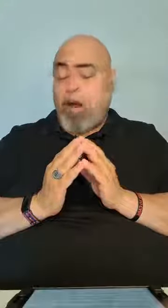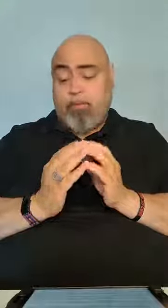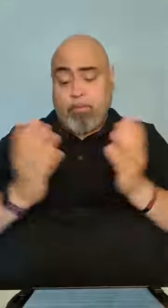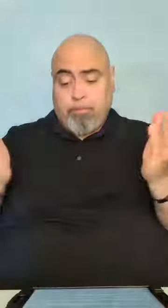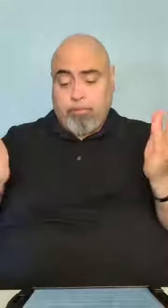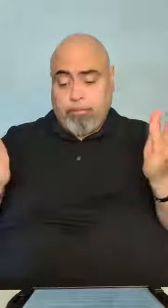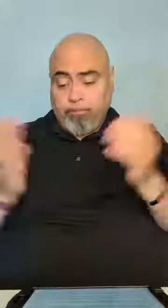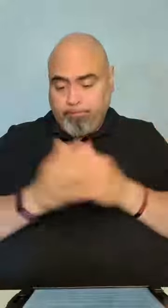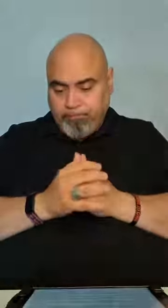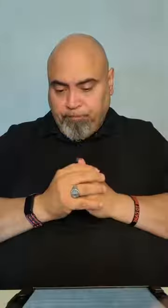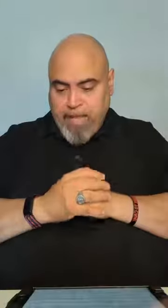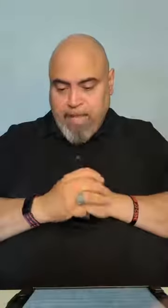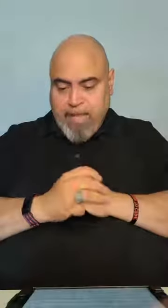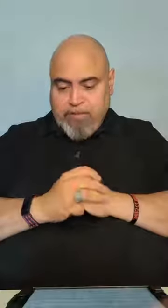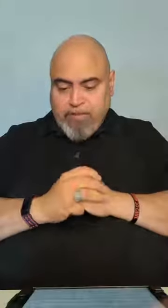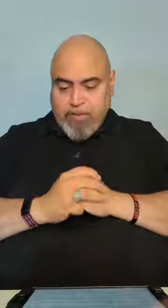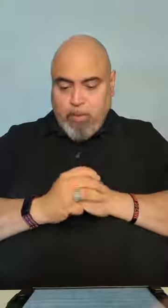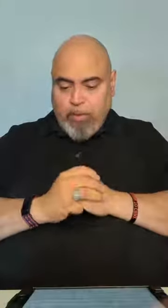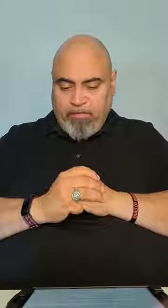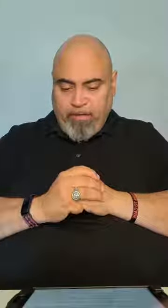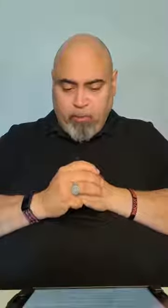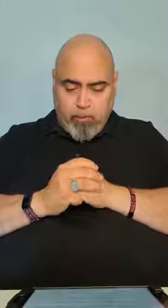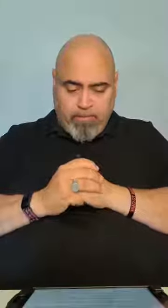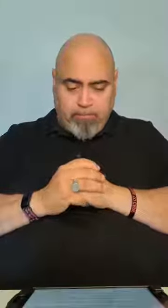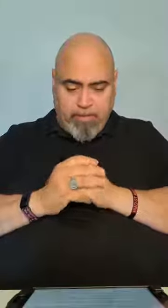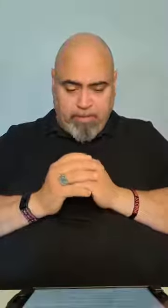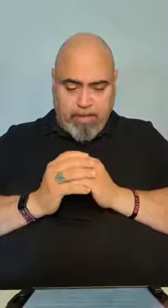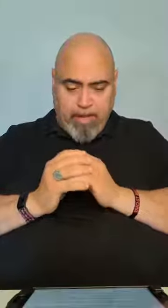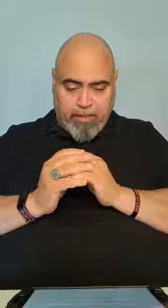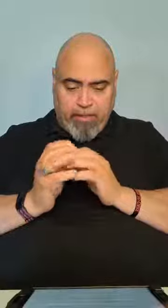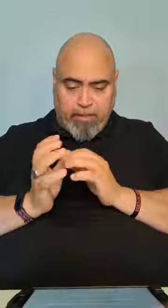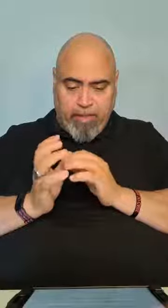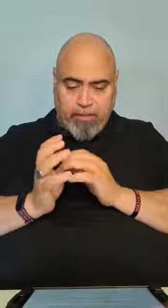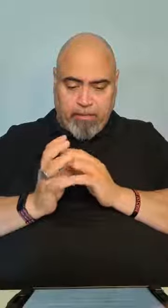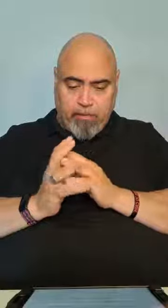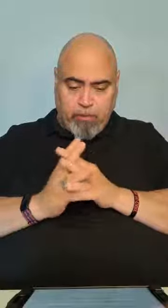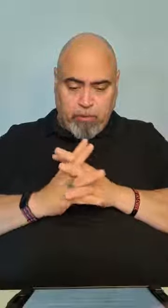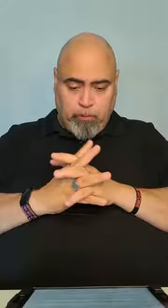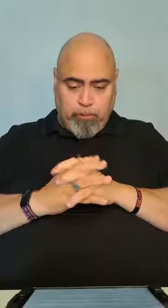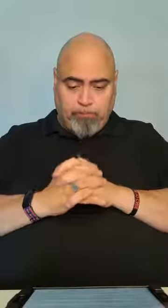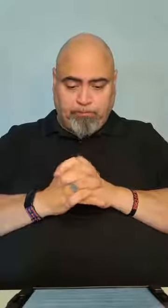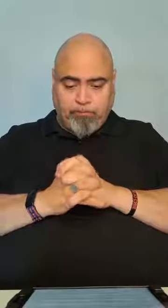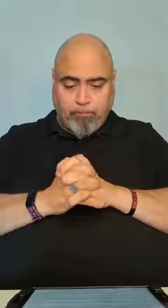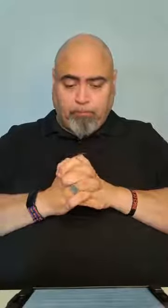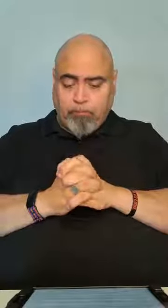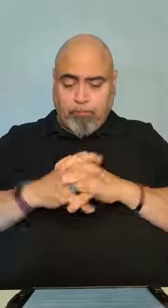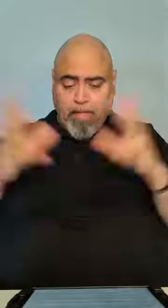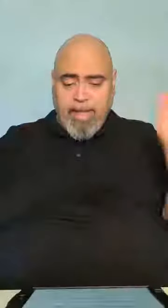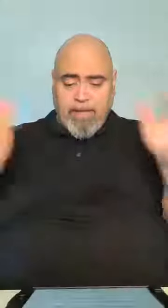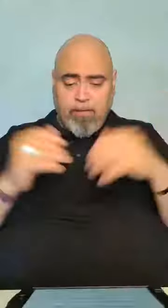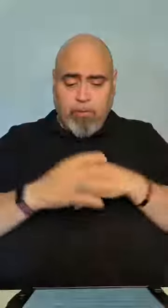Powerful. "And this is the will of him who sent me, that I shall not lose any of those